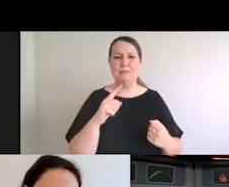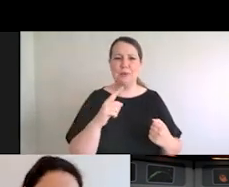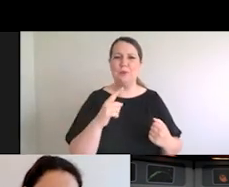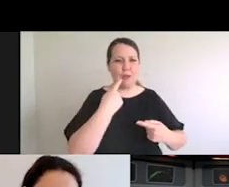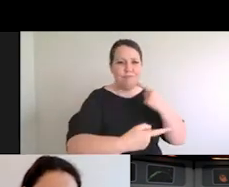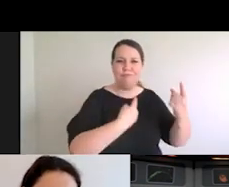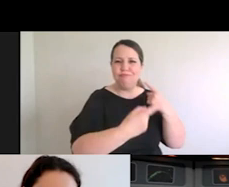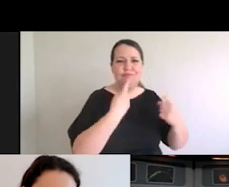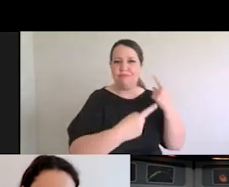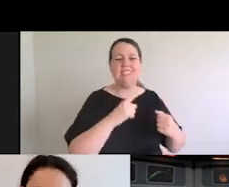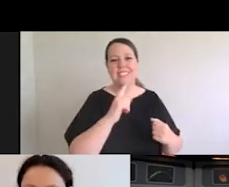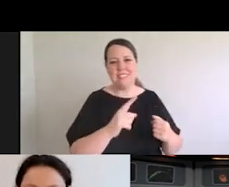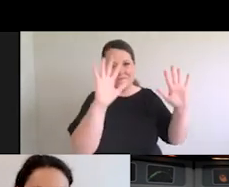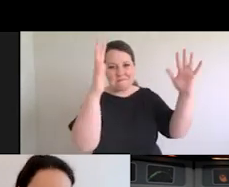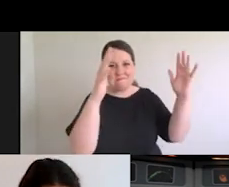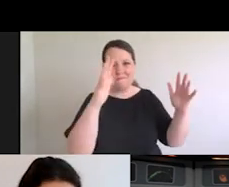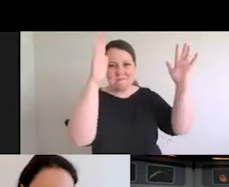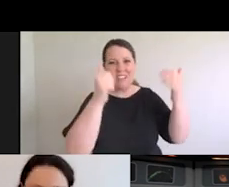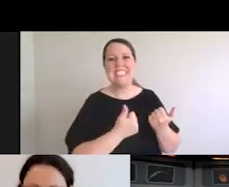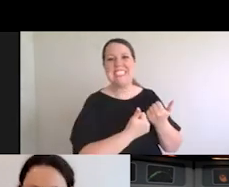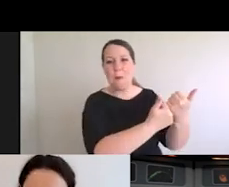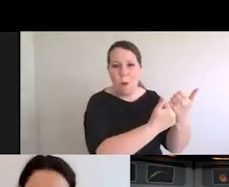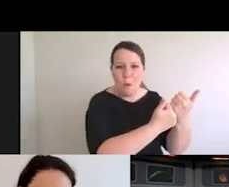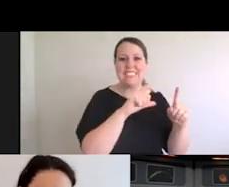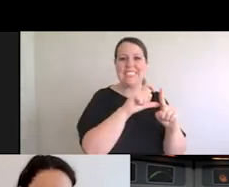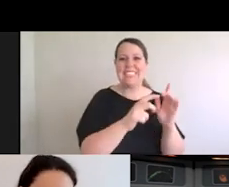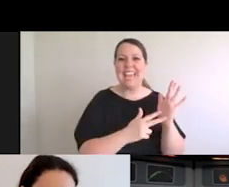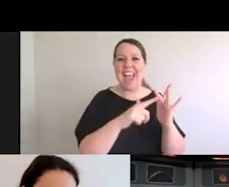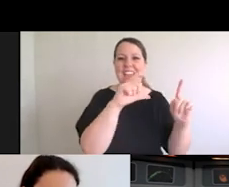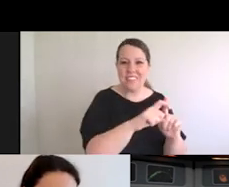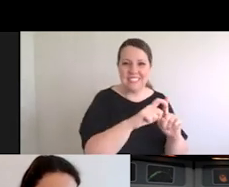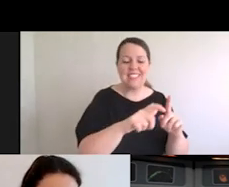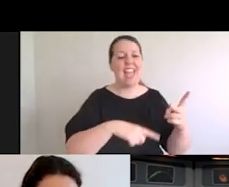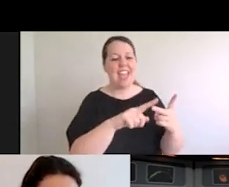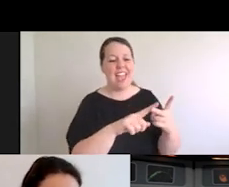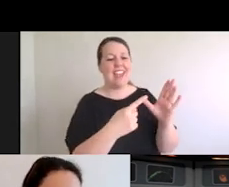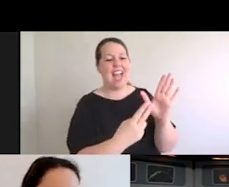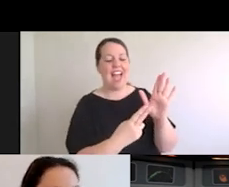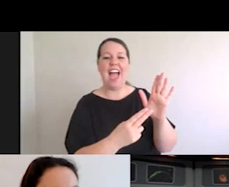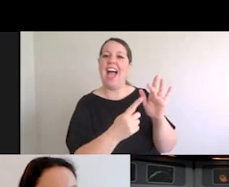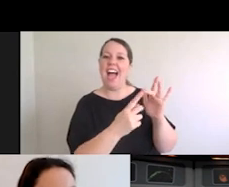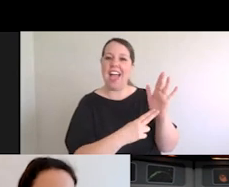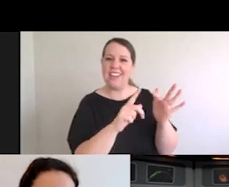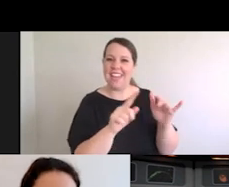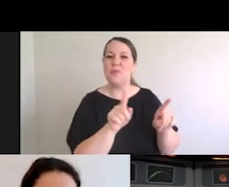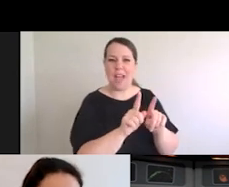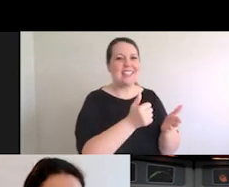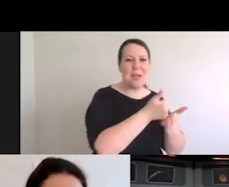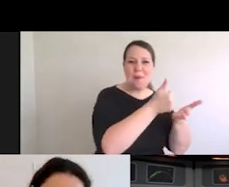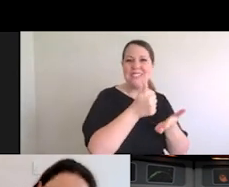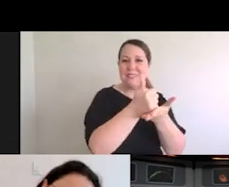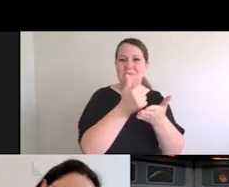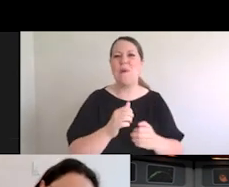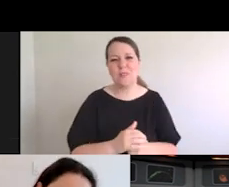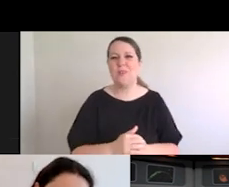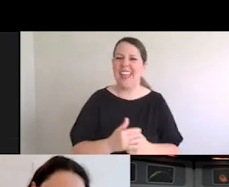kōrero, which just shows how lucky we are to have such great advocates on board. And we had